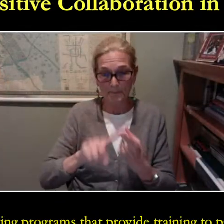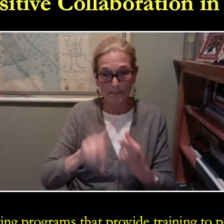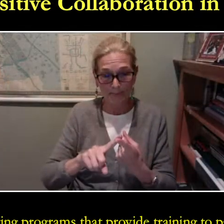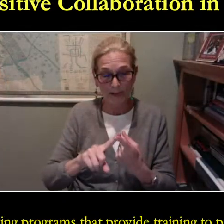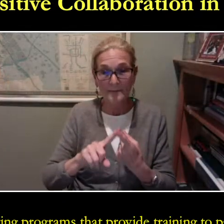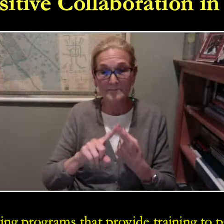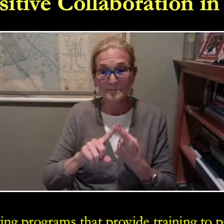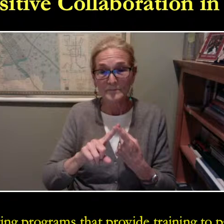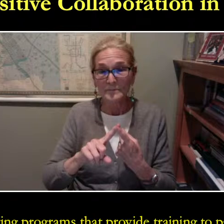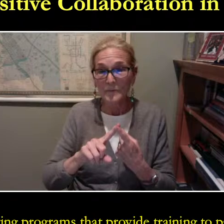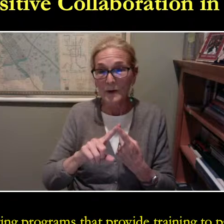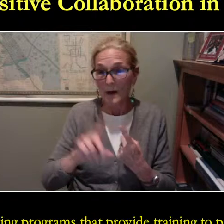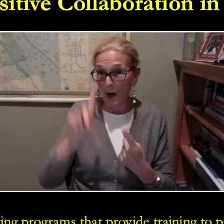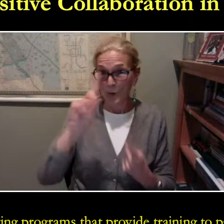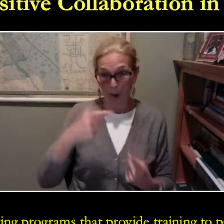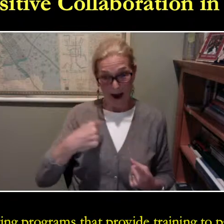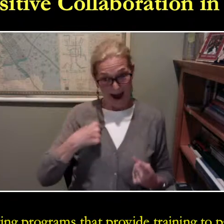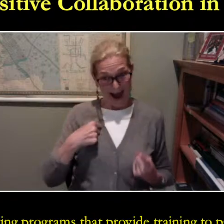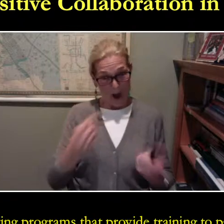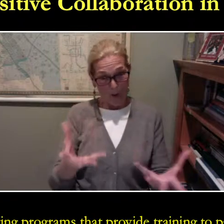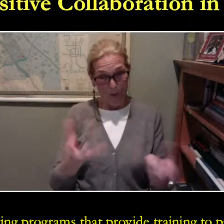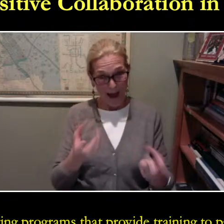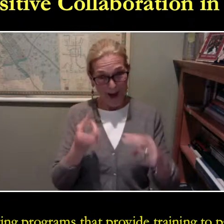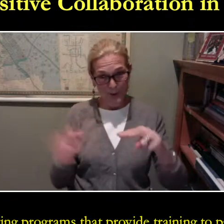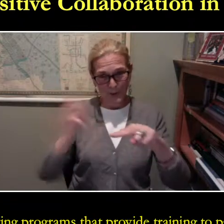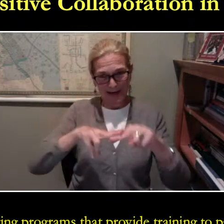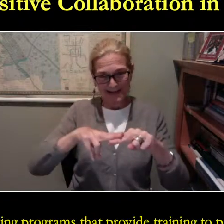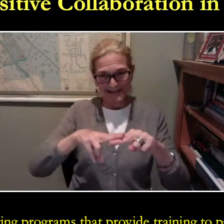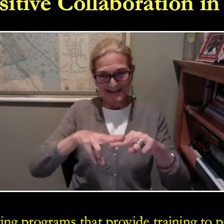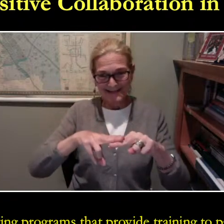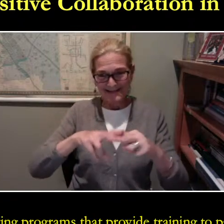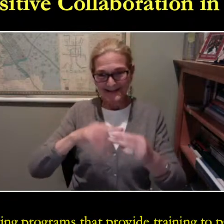And I'm not sure that I'm able to answer that question.